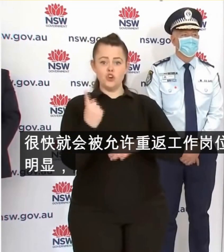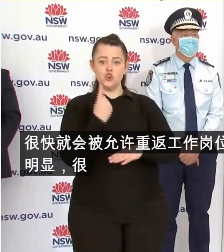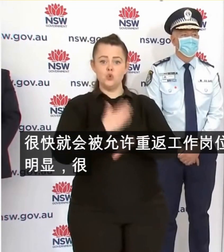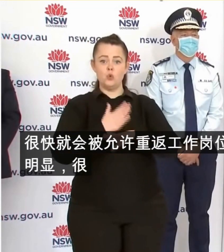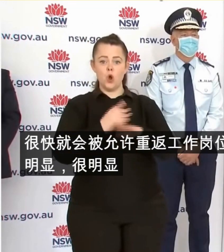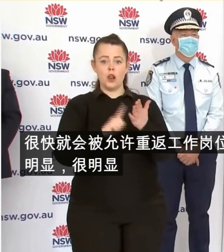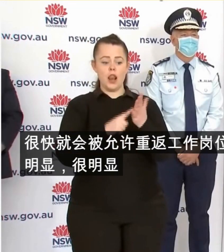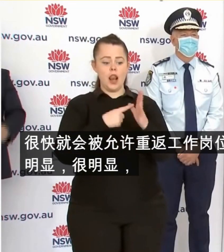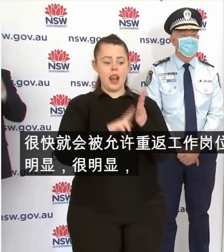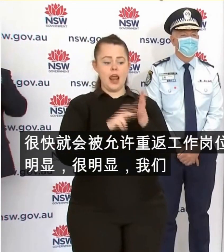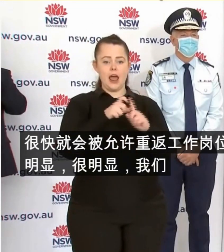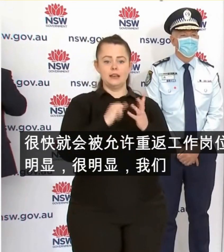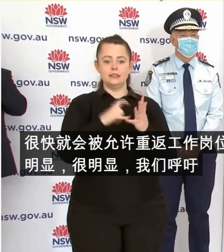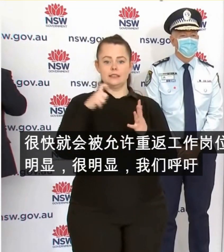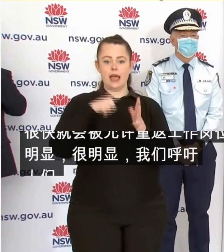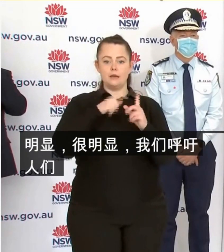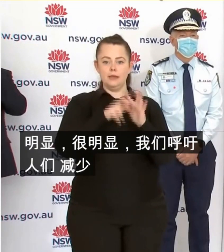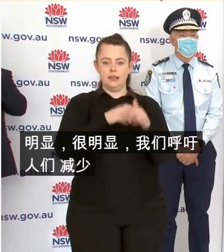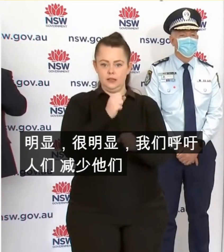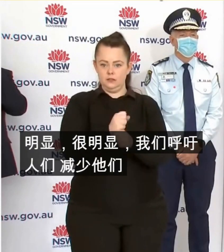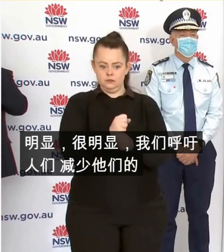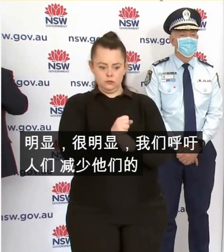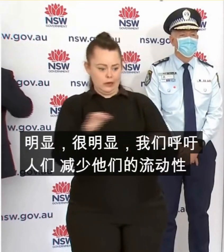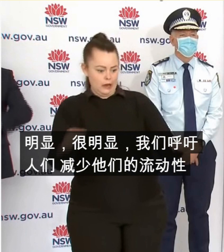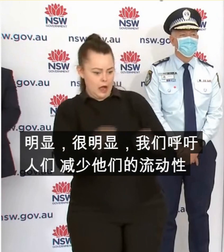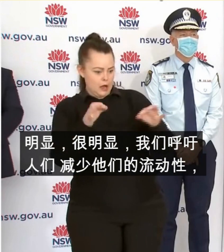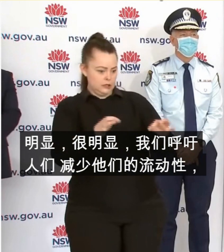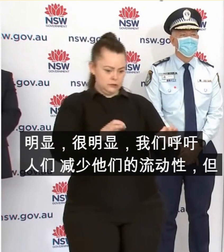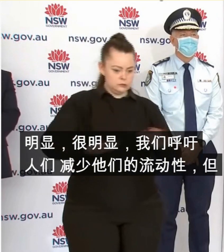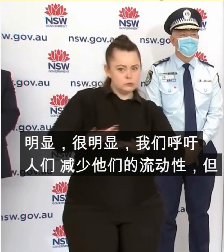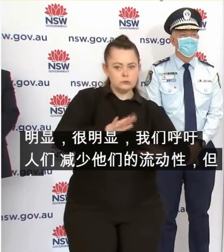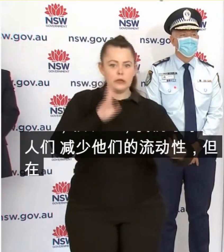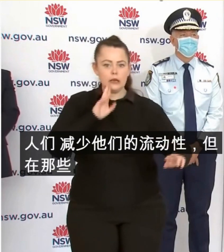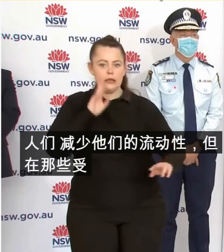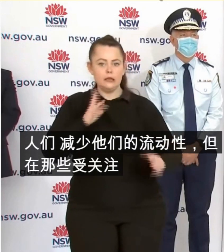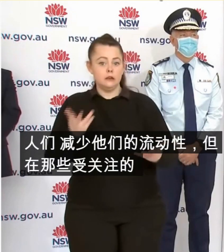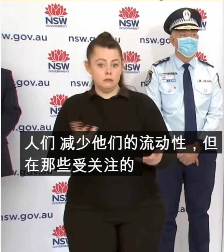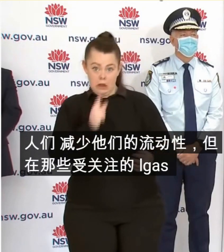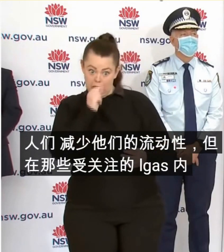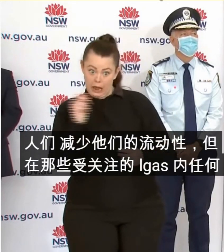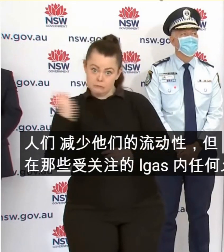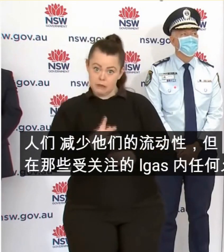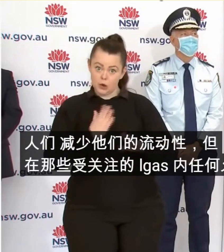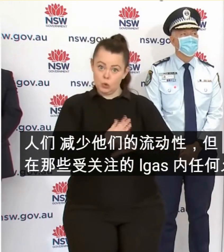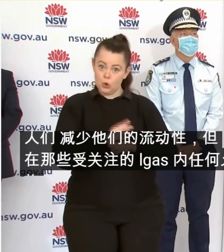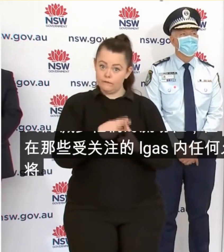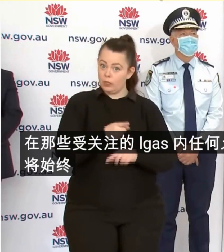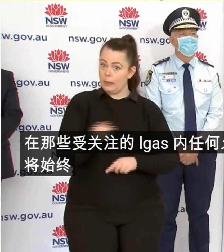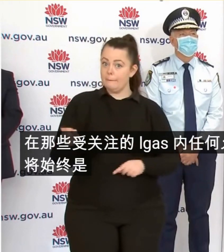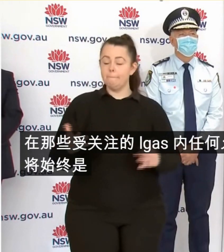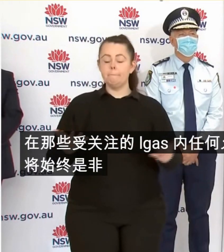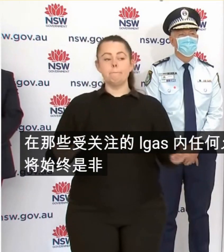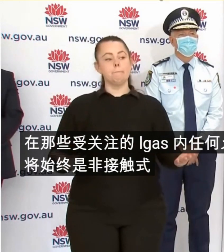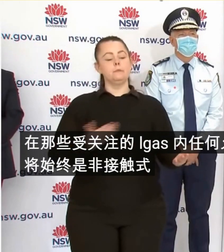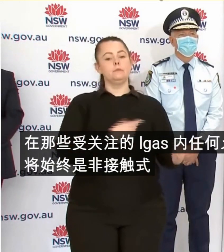Well, obviously, we call upon people to reduce their mobility, but any allowable And that's work where we within farewell those viewers